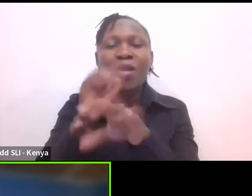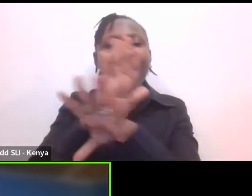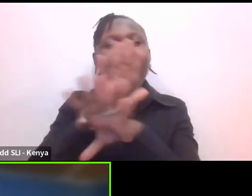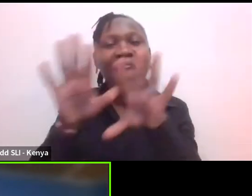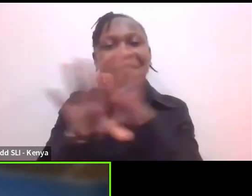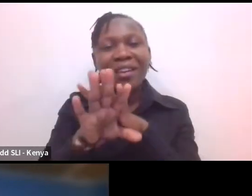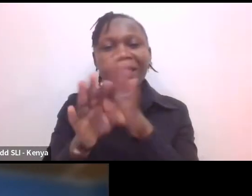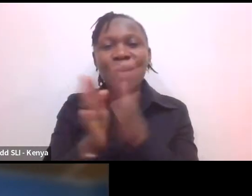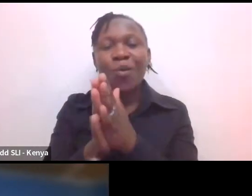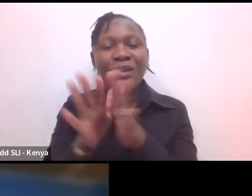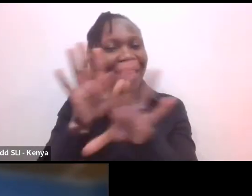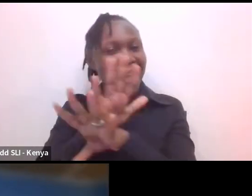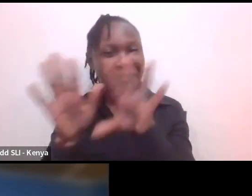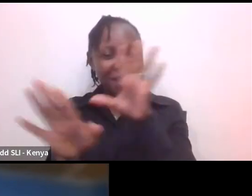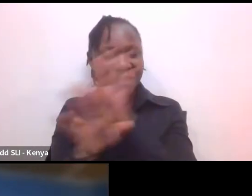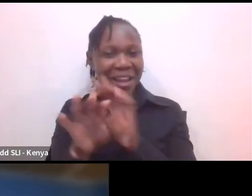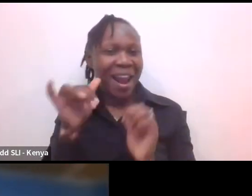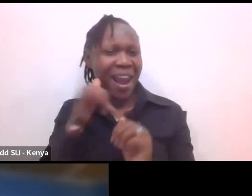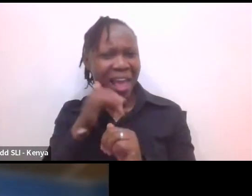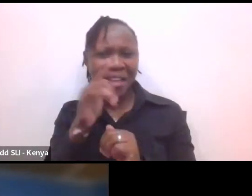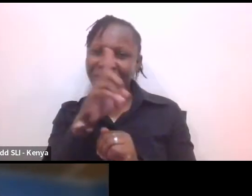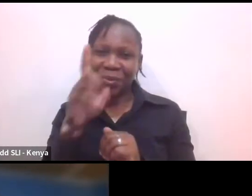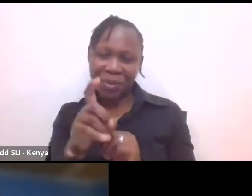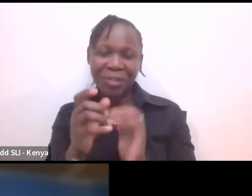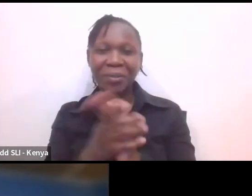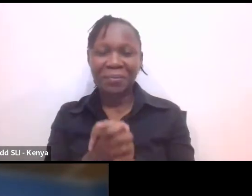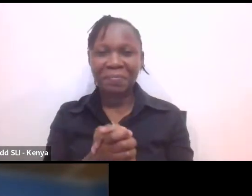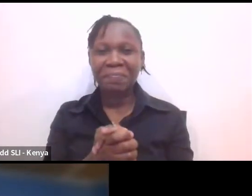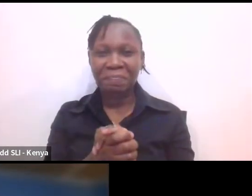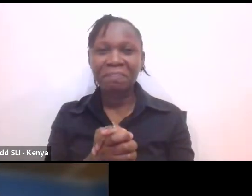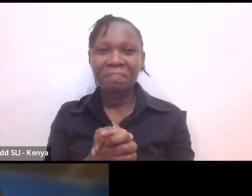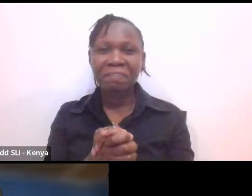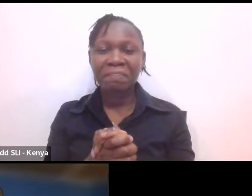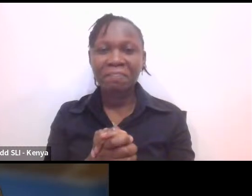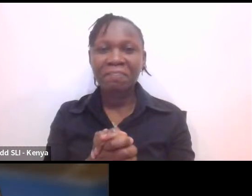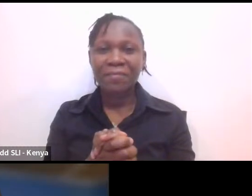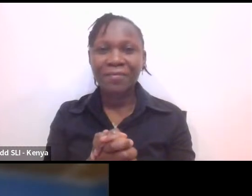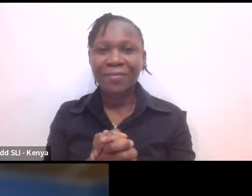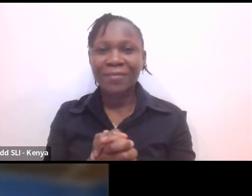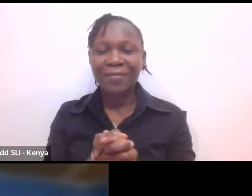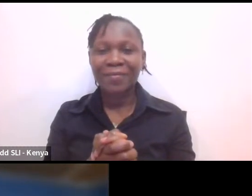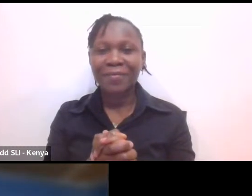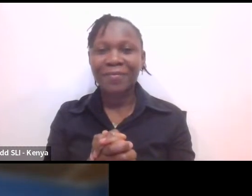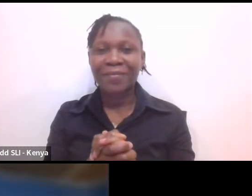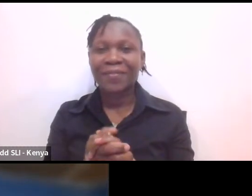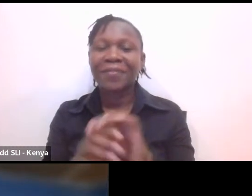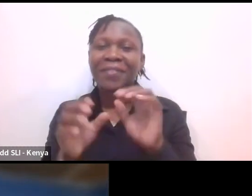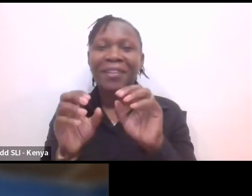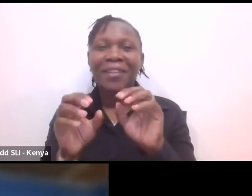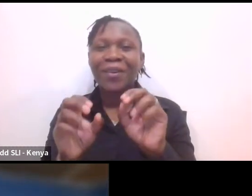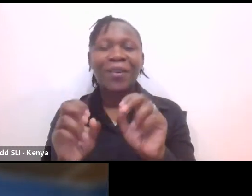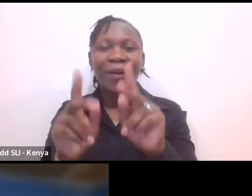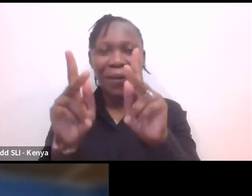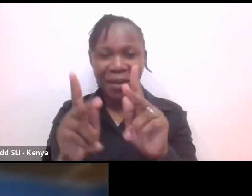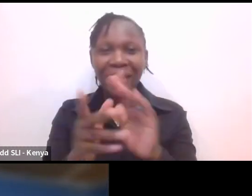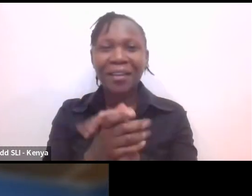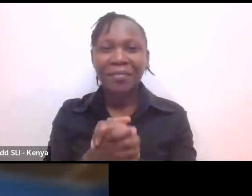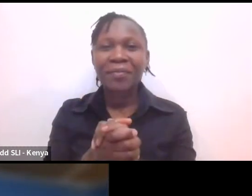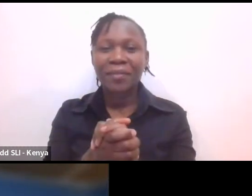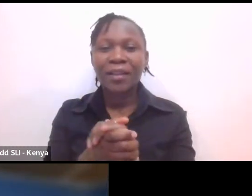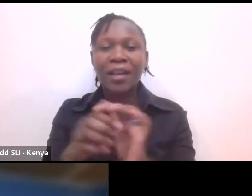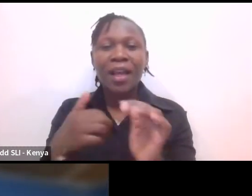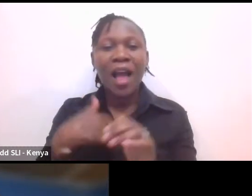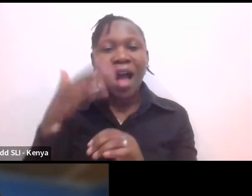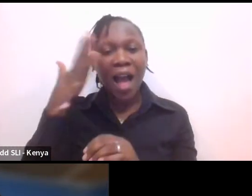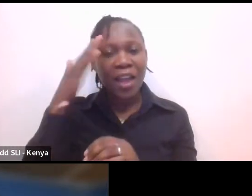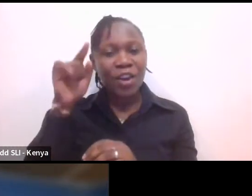question. And it's a great one, and I immediately put my hand up to it being well beyond my area of knowledge and